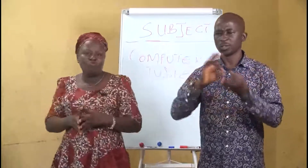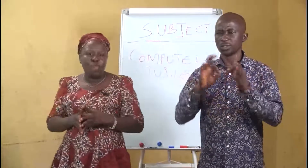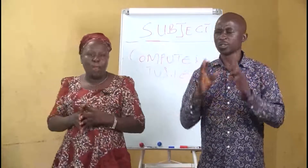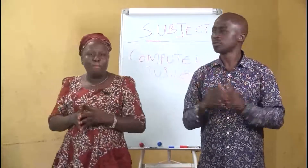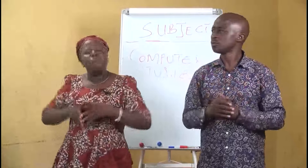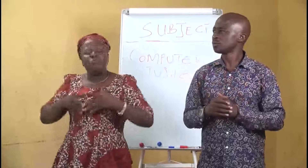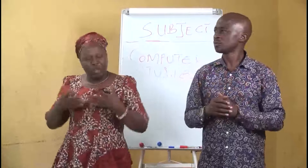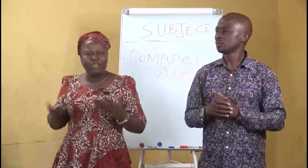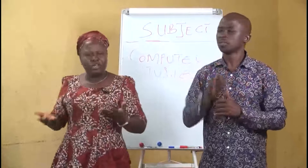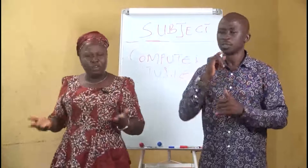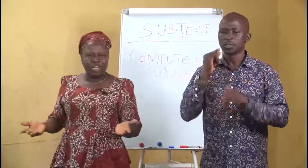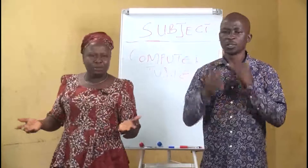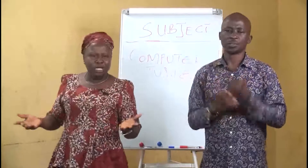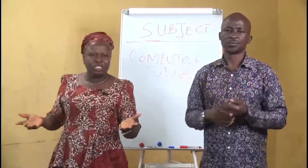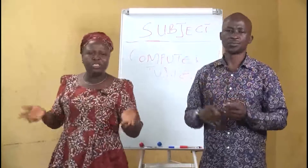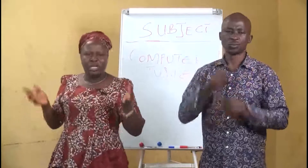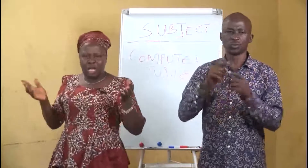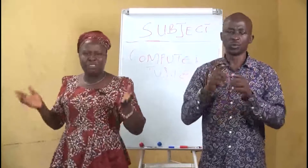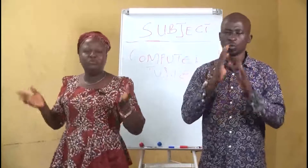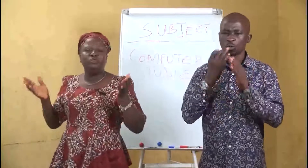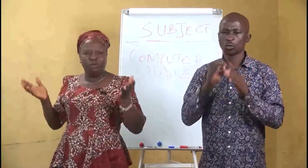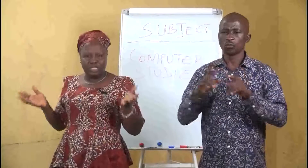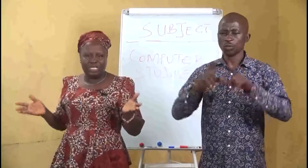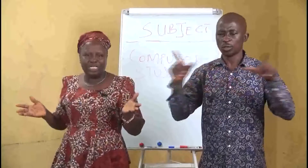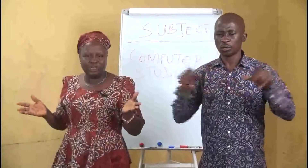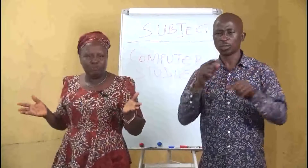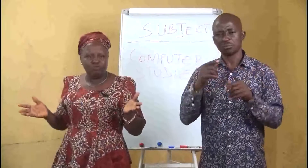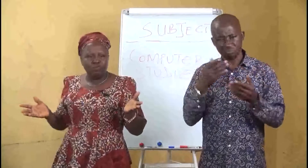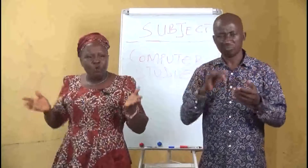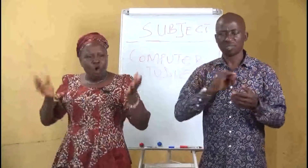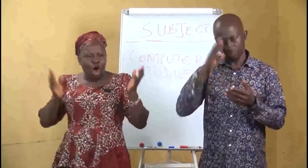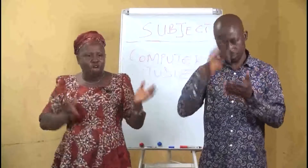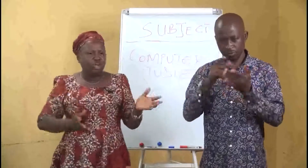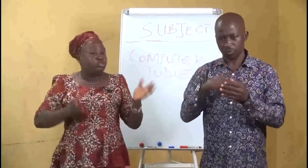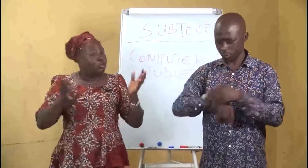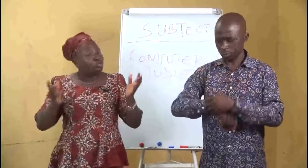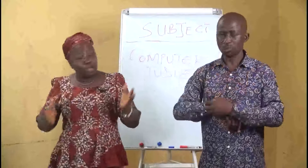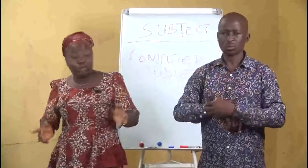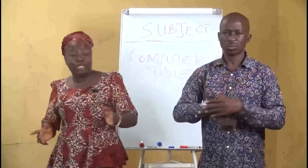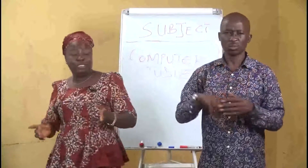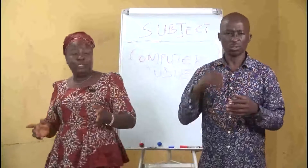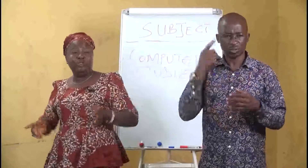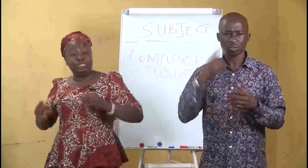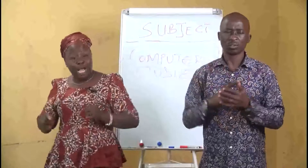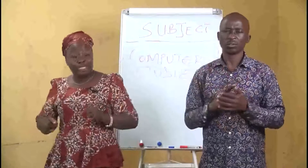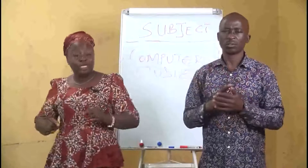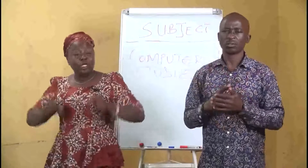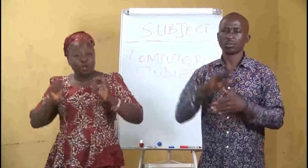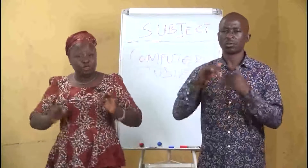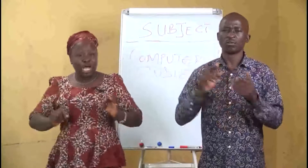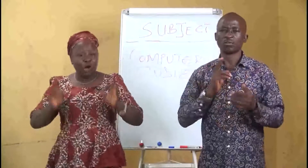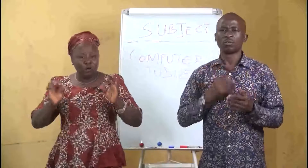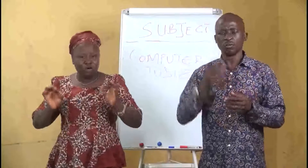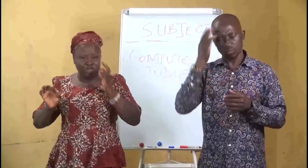have. When you are talking of language, I believe you understand. All of us knows quite all right